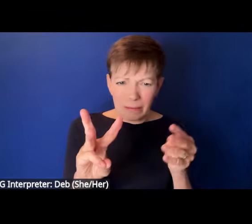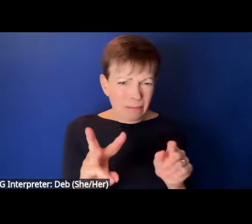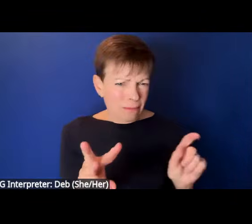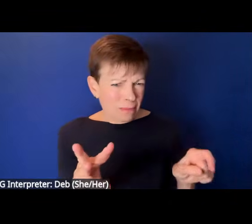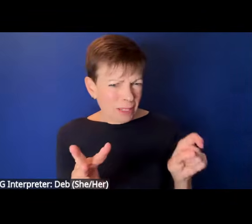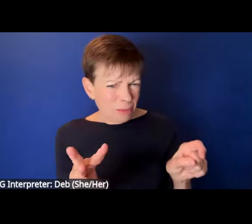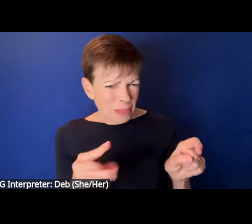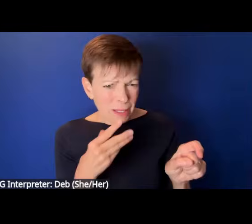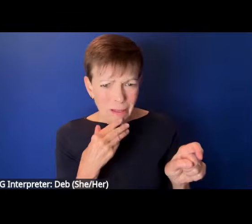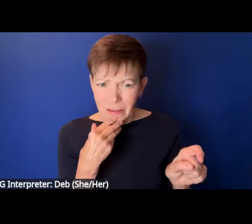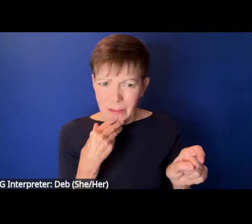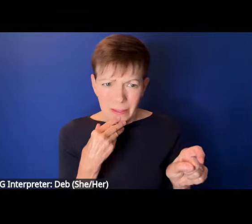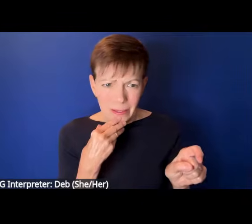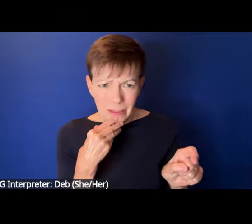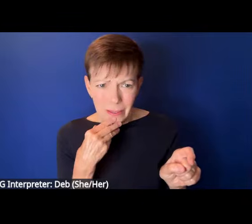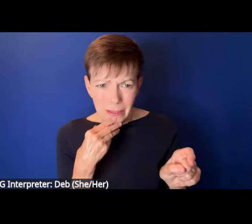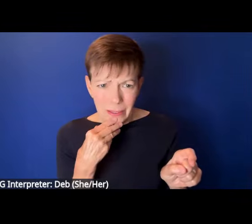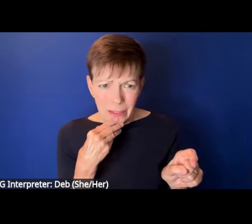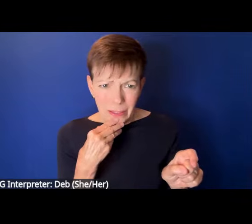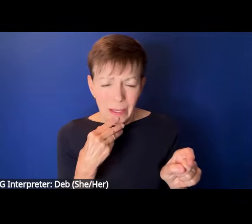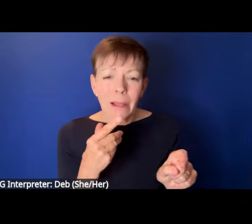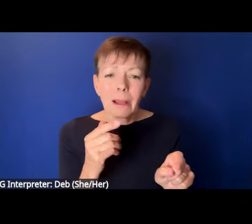Yeah. So